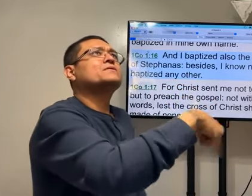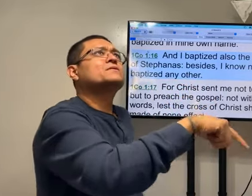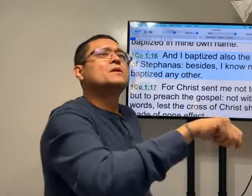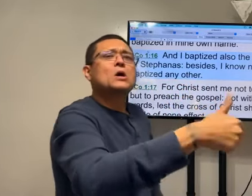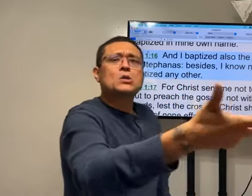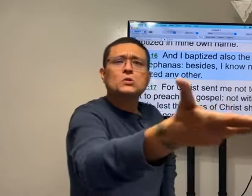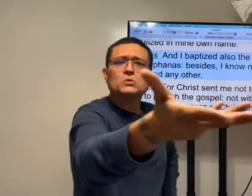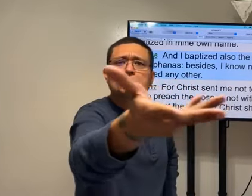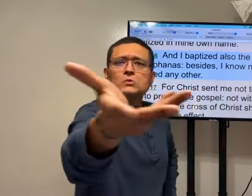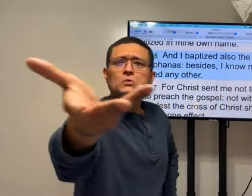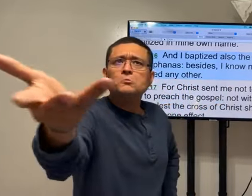Again,